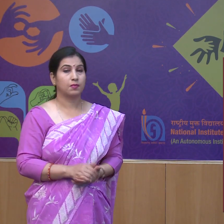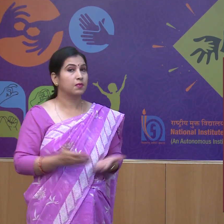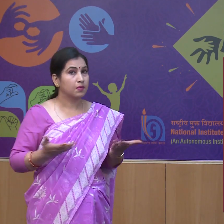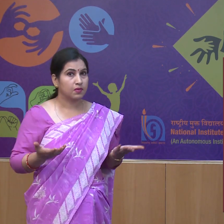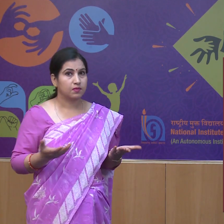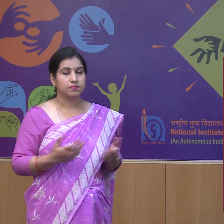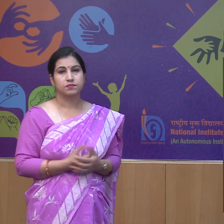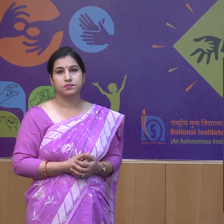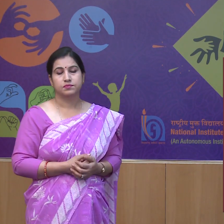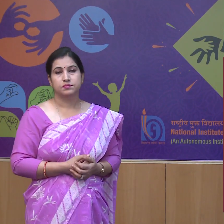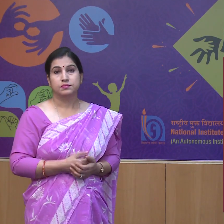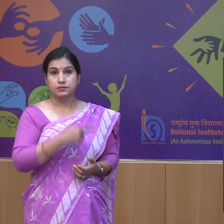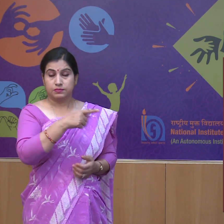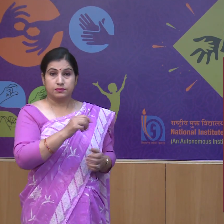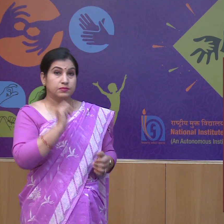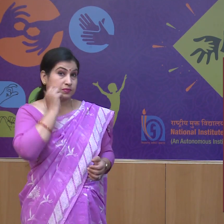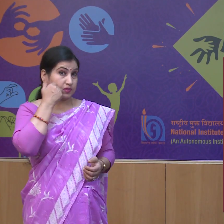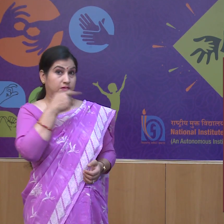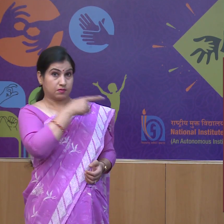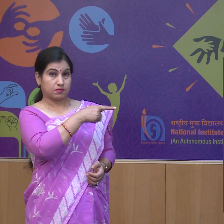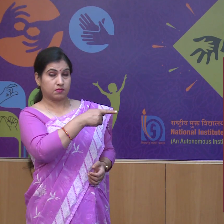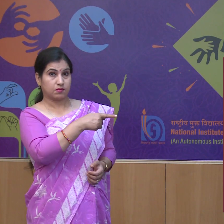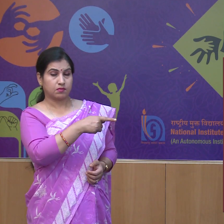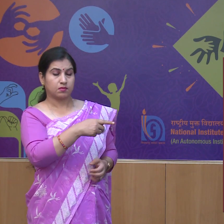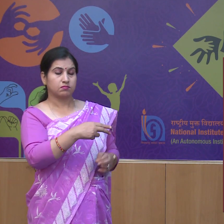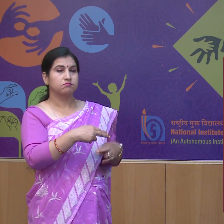However, the Sikhs were finally defeated